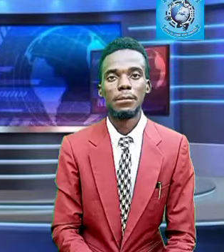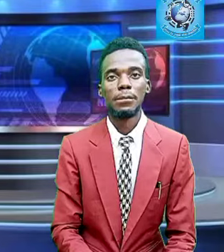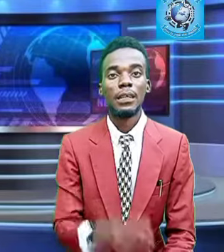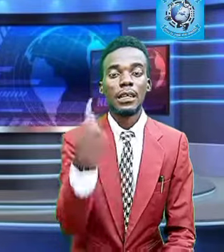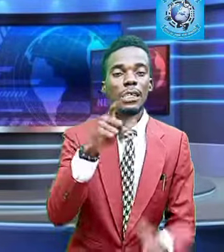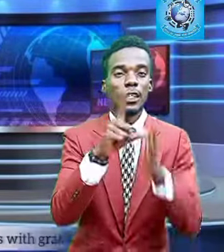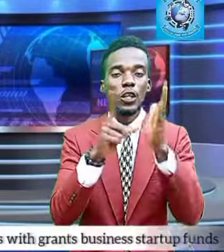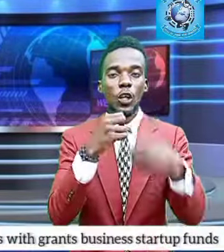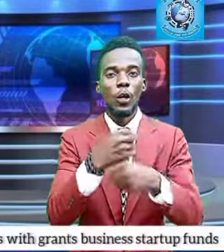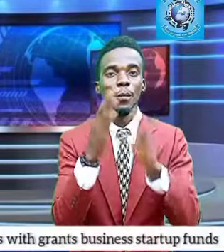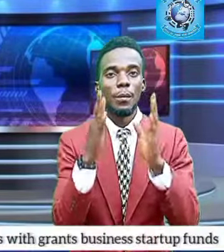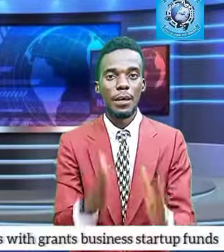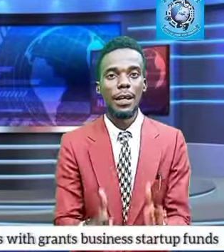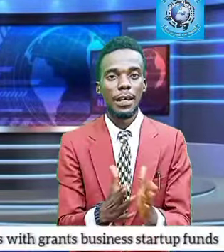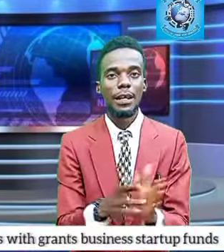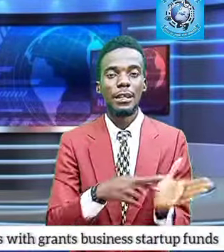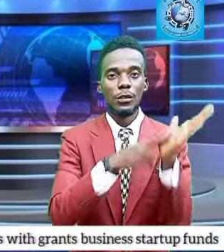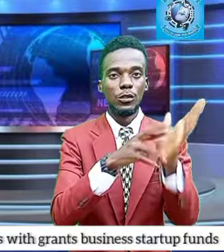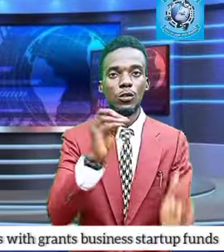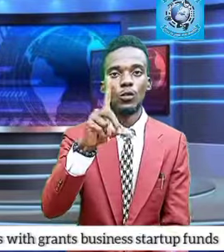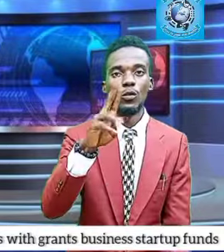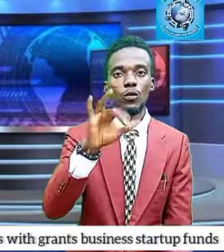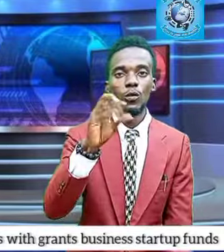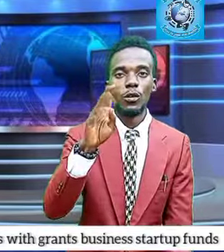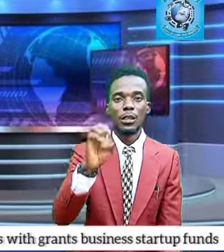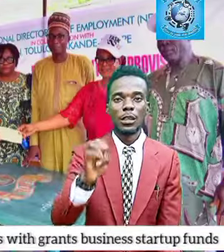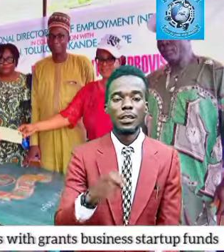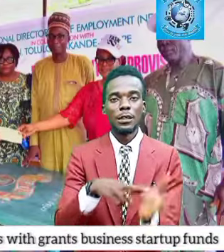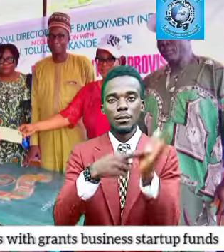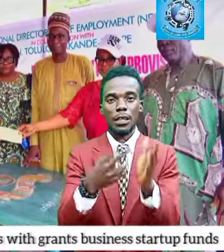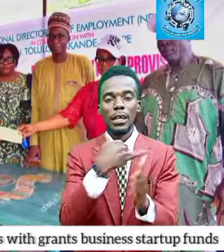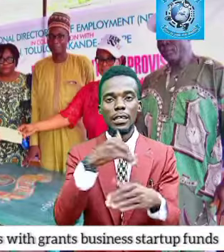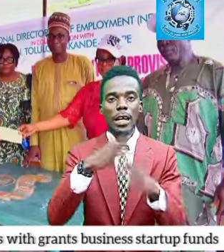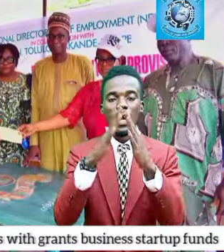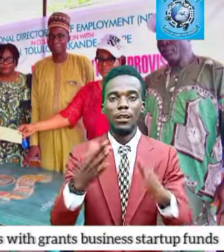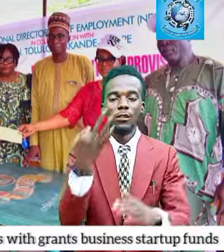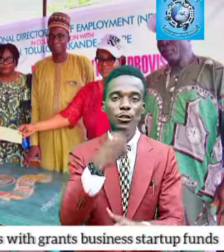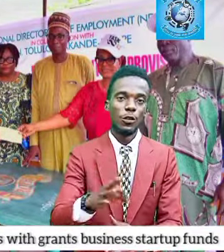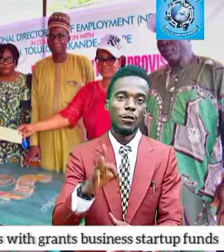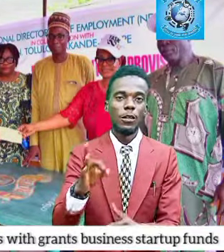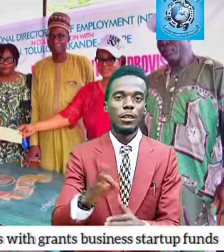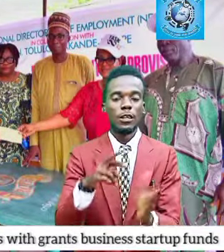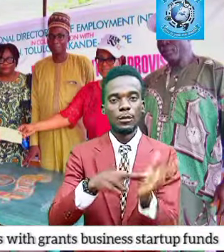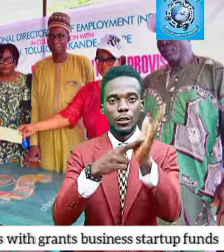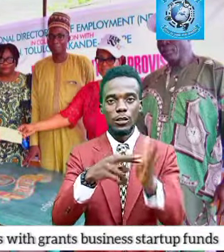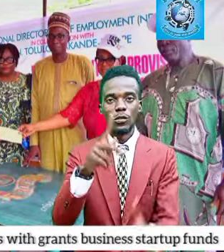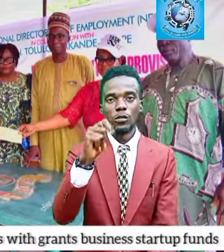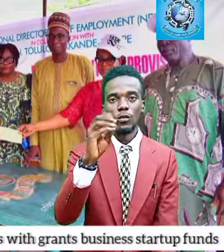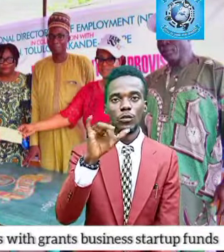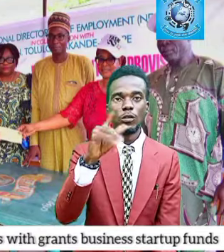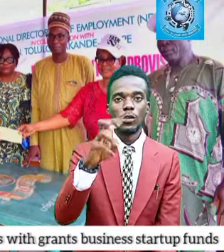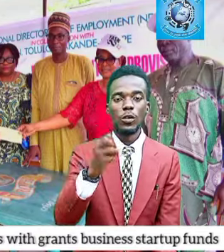The lawmaker representing Oluyole Federal Constituency at the House of Representatives, Tolulope Akode, was empowered